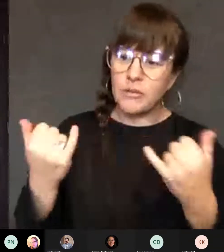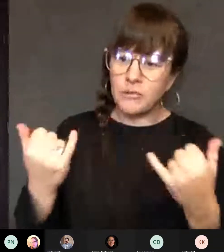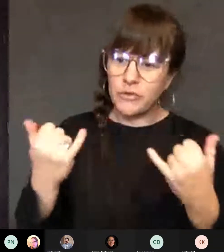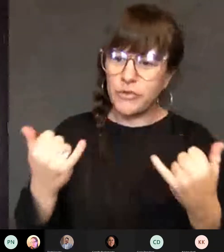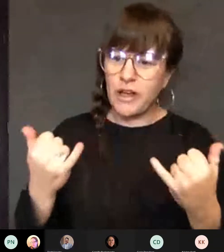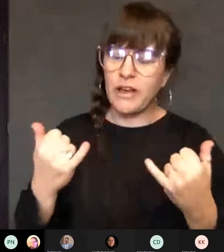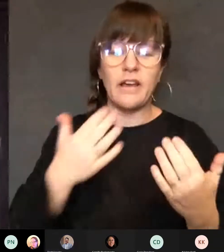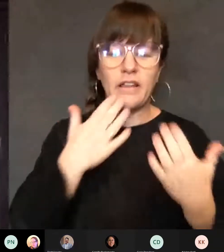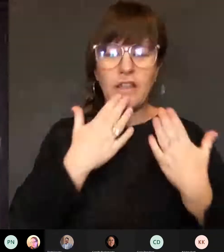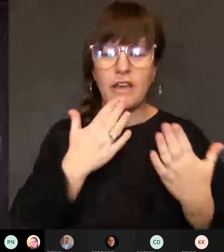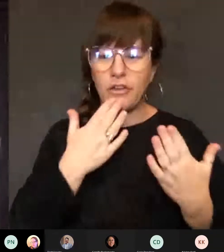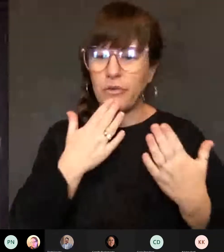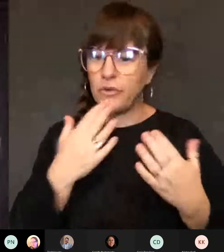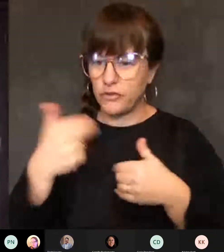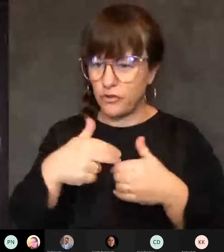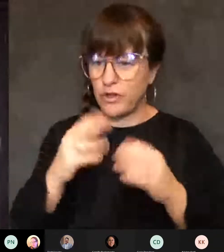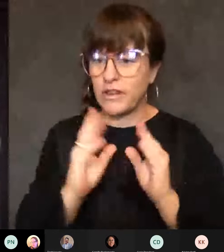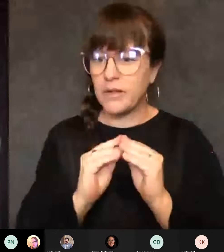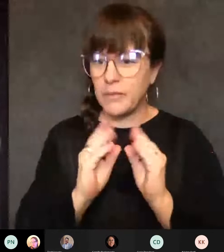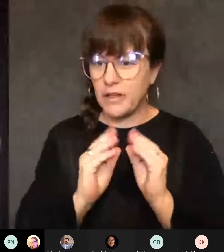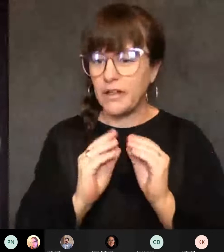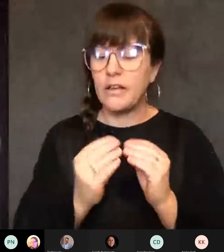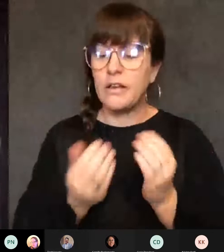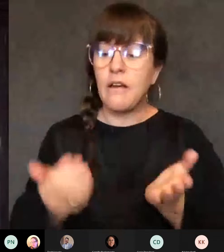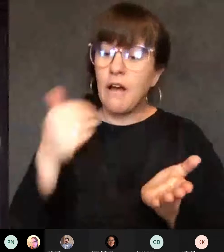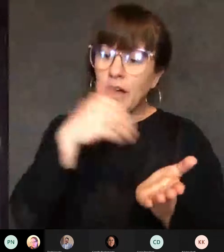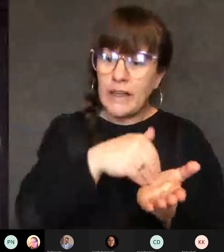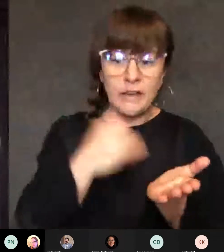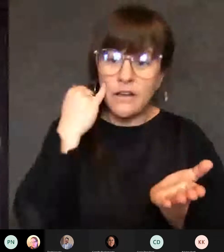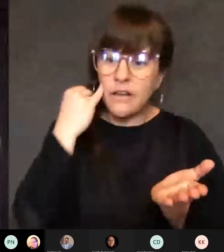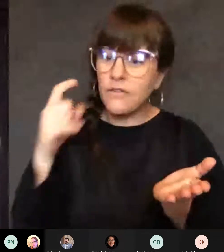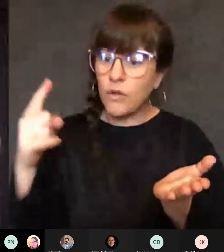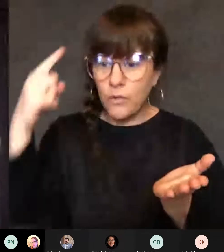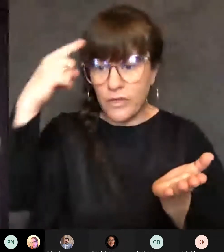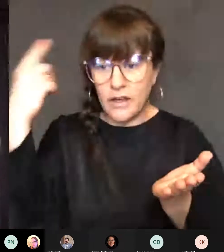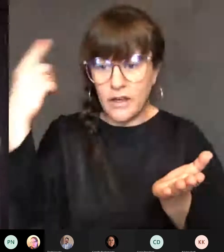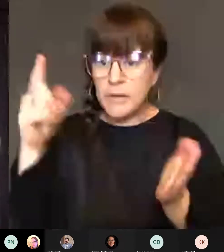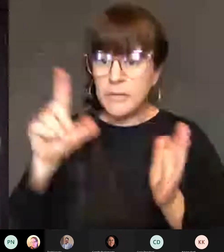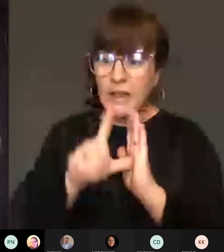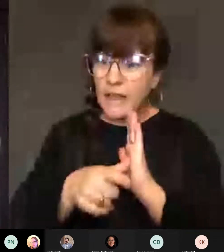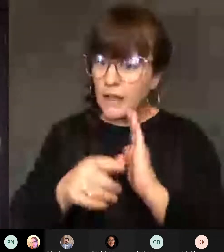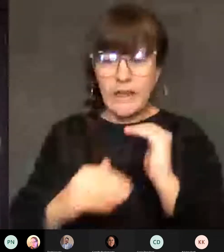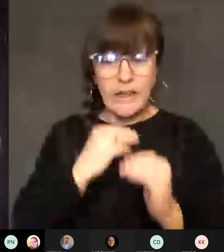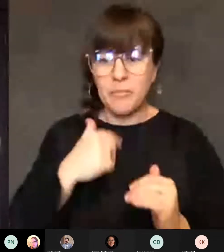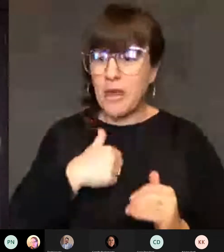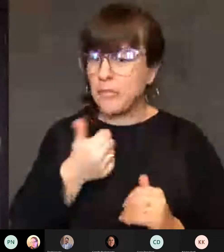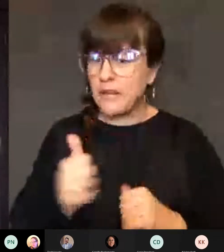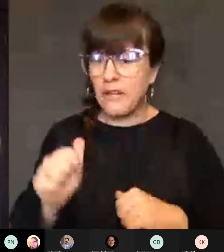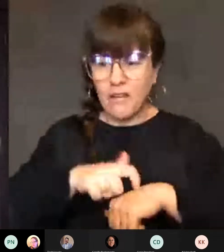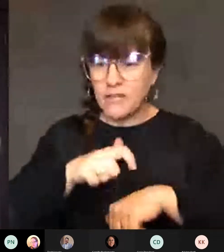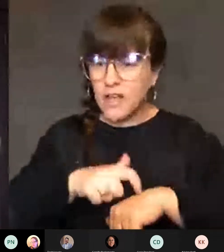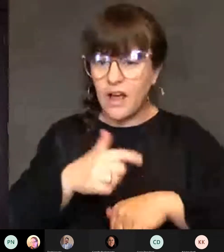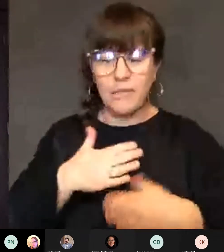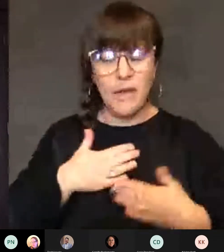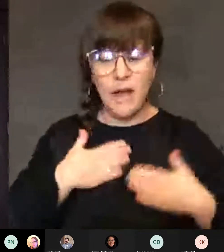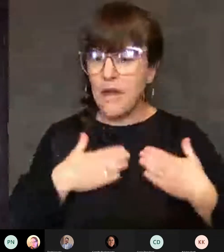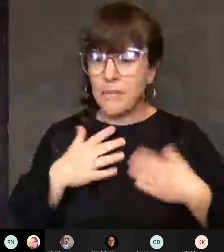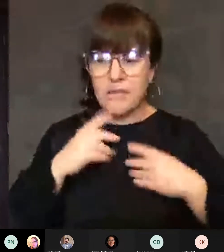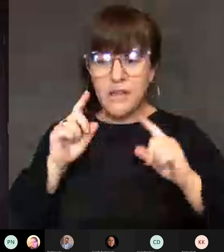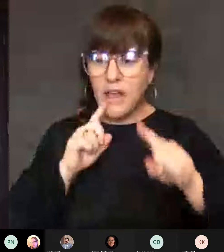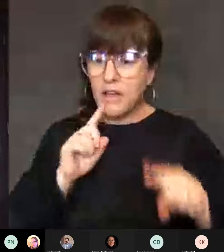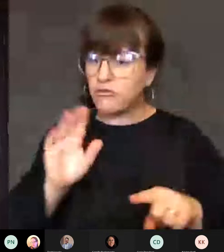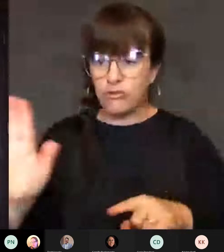tuning in and everything. And again, if you think of something later on, shoot me an email and I'd be happy to answer your question.